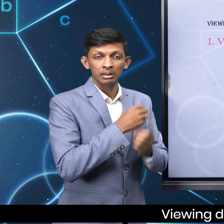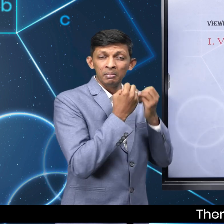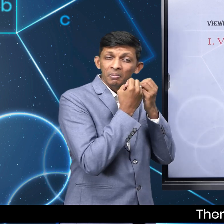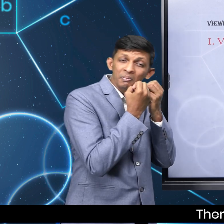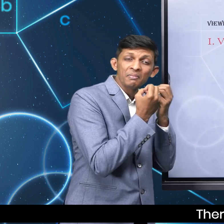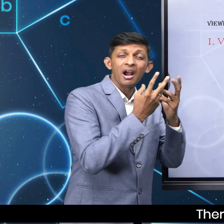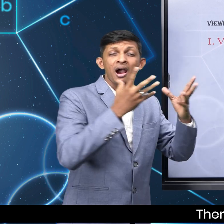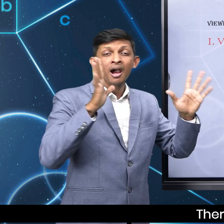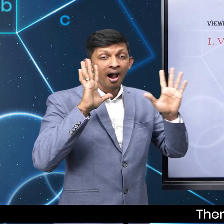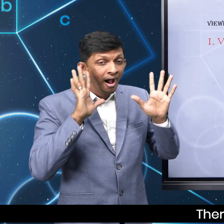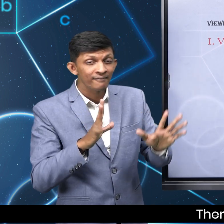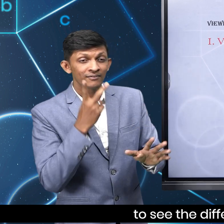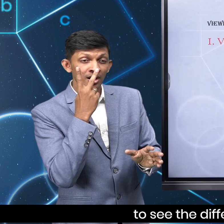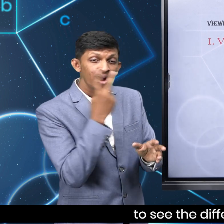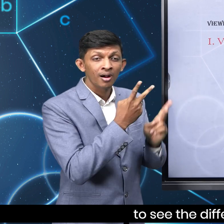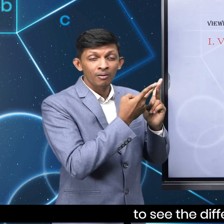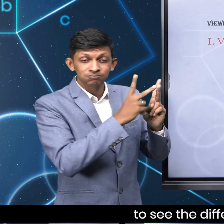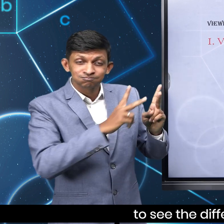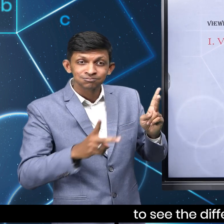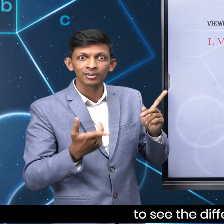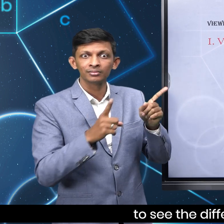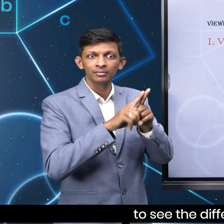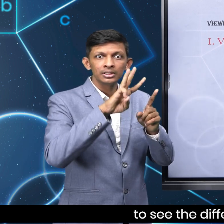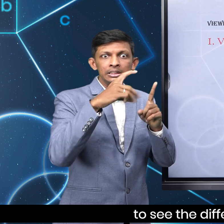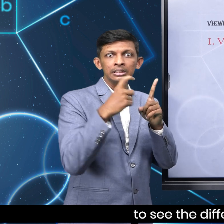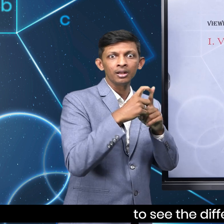There are so many ways to see the different sections of the 3D shape.